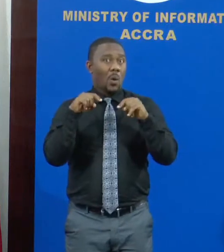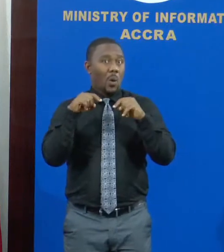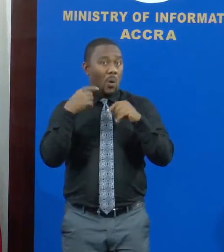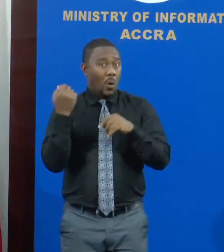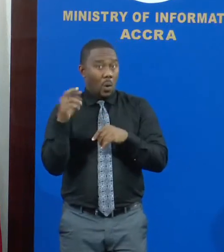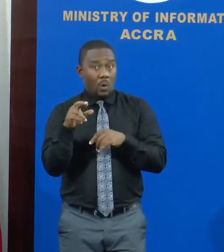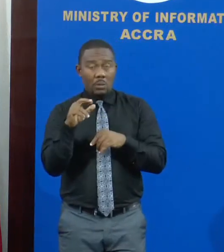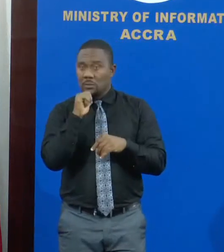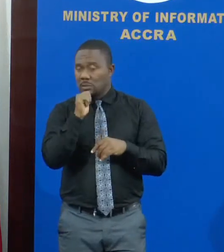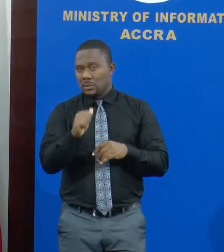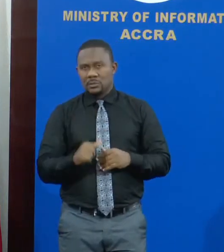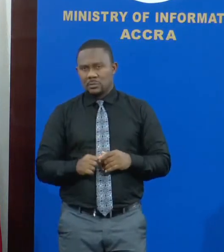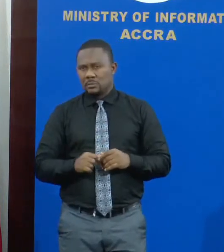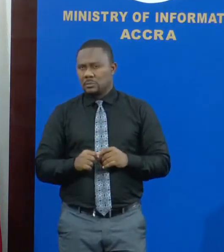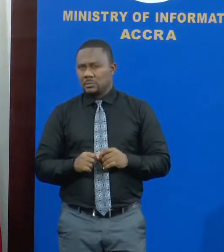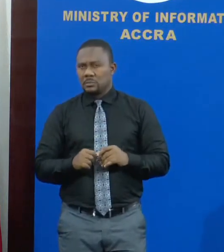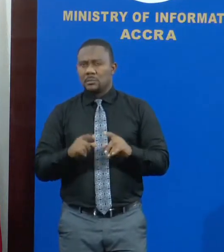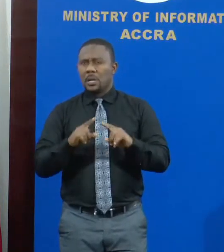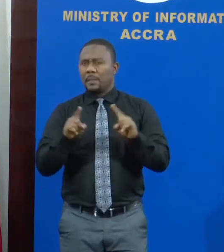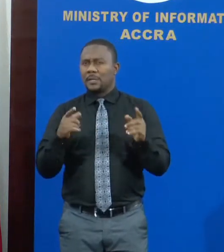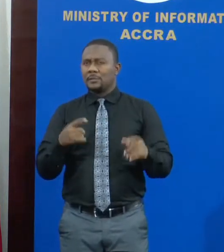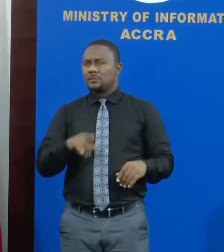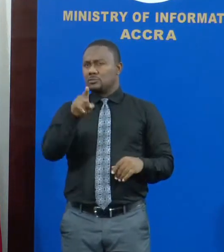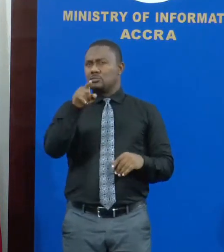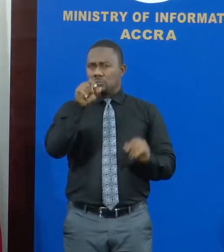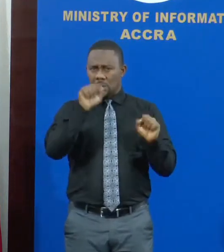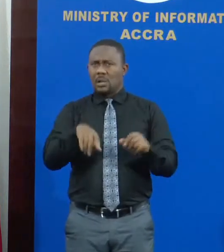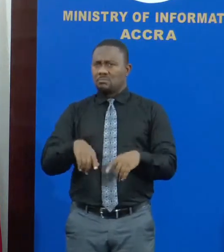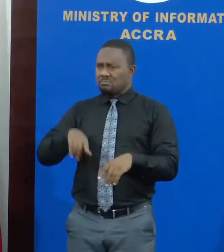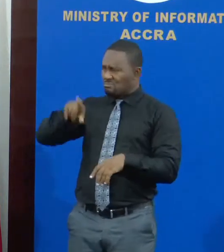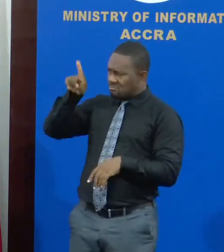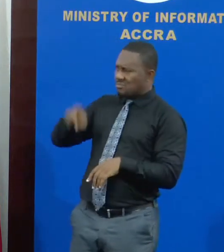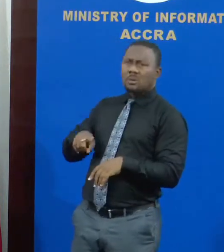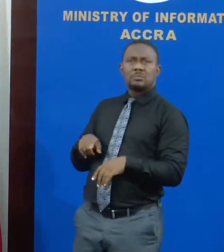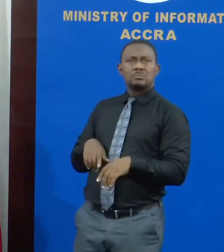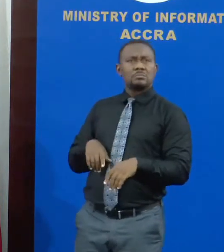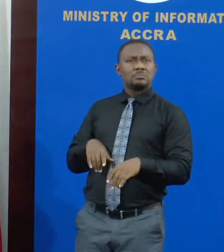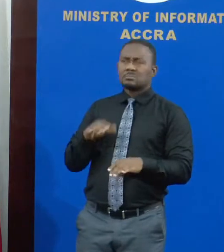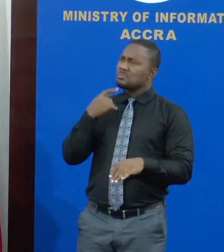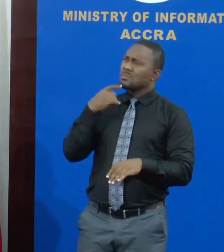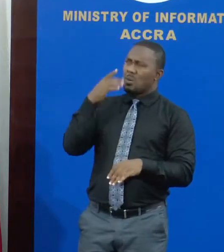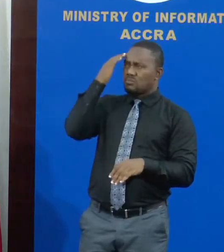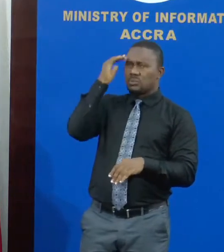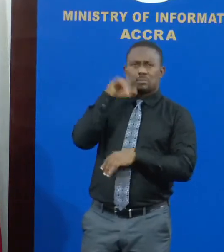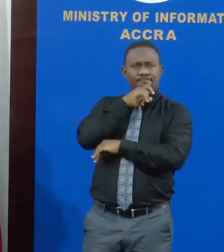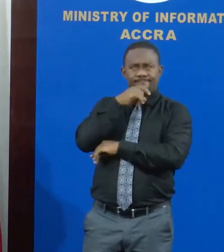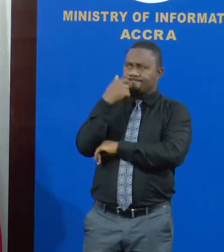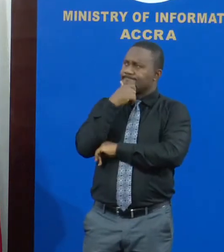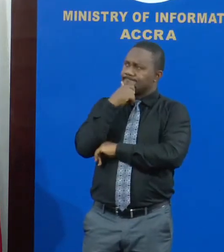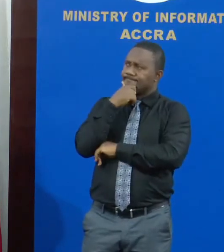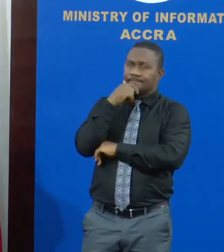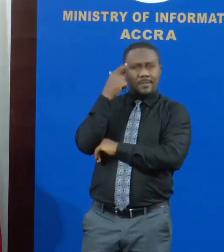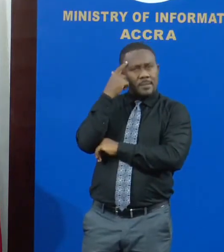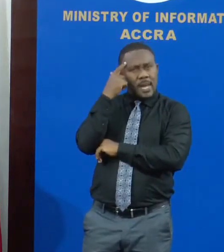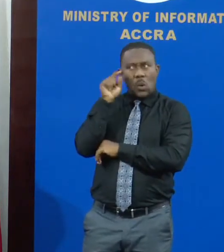you can always query us, our databases, and check your merger status.